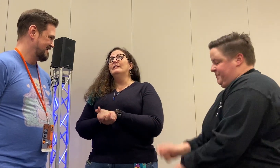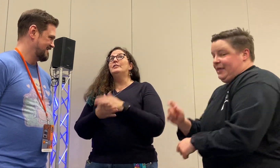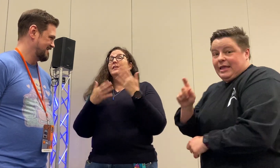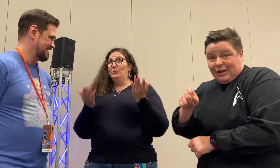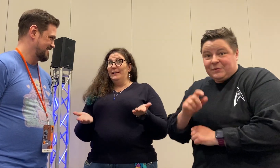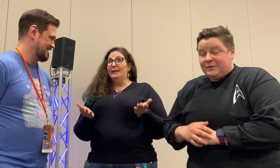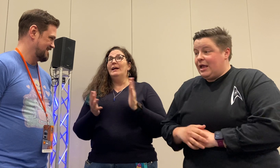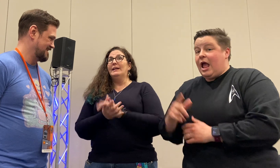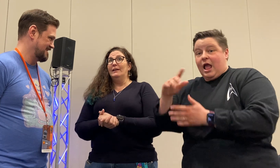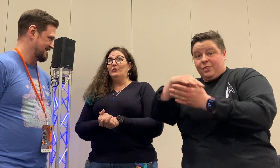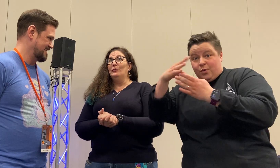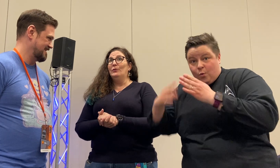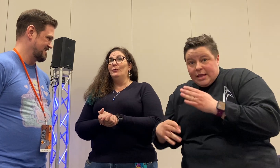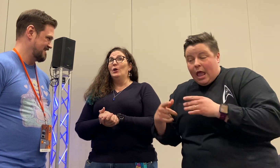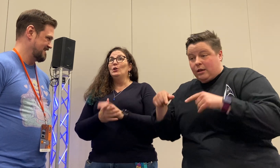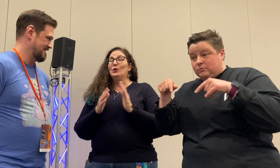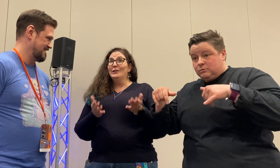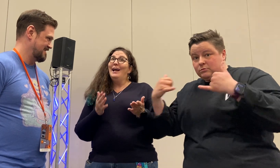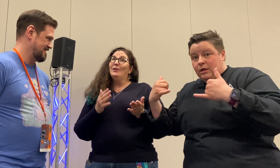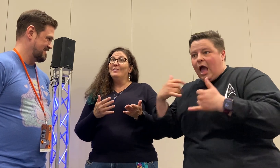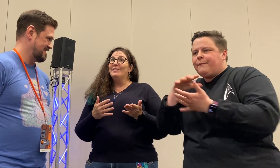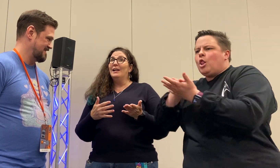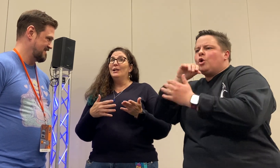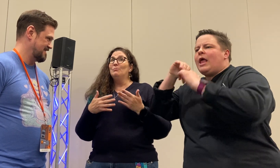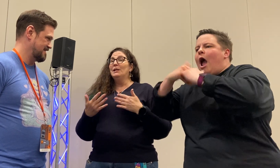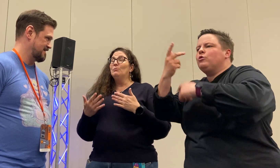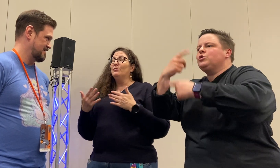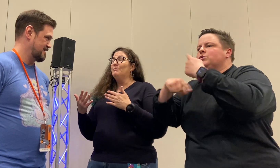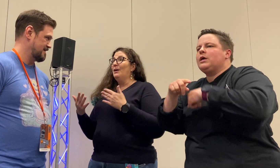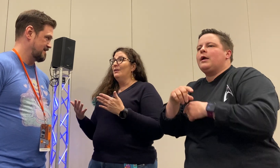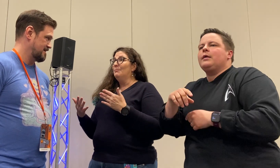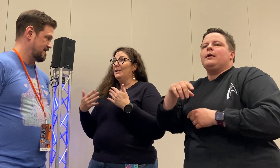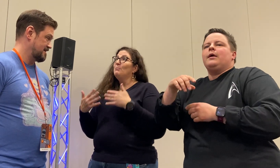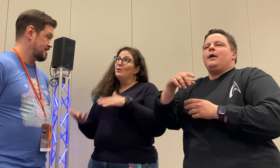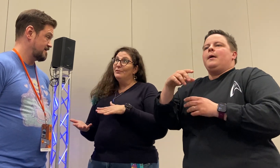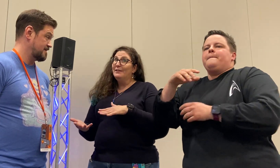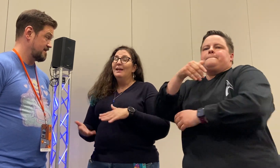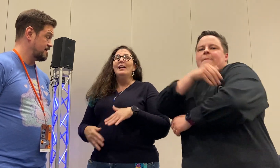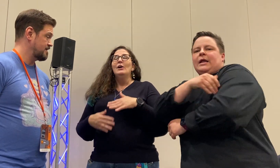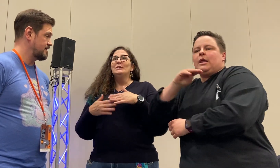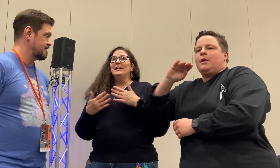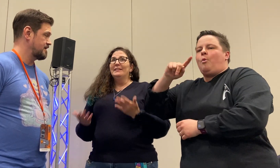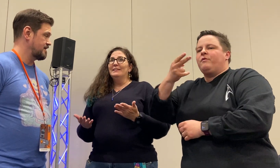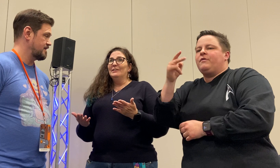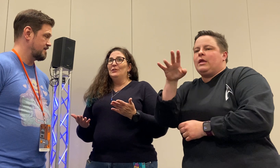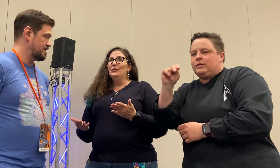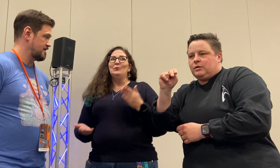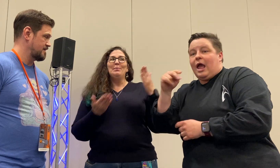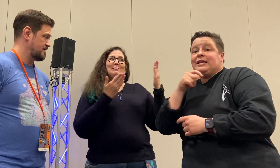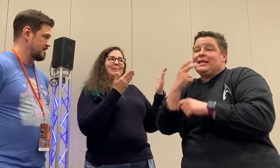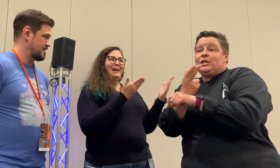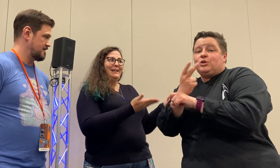This weekend I got to learn how to sign Mighty Morphin Power, Mighty Morphin, which I didn't get to use, but my